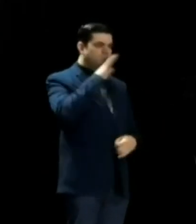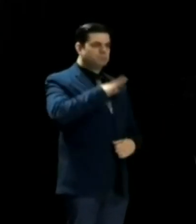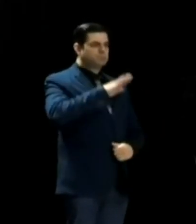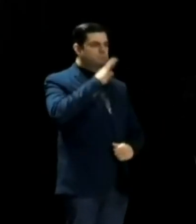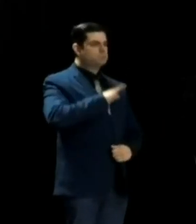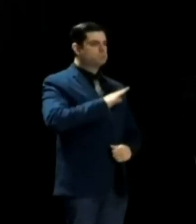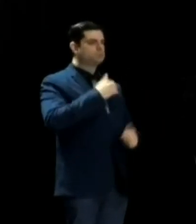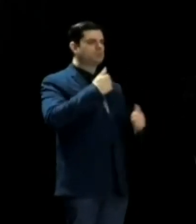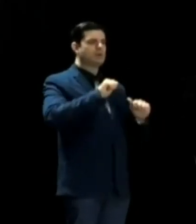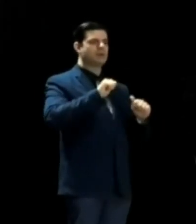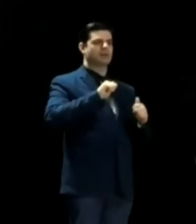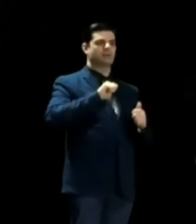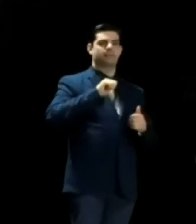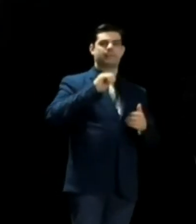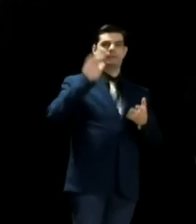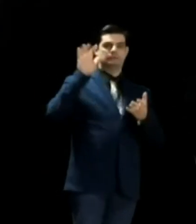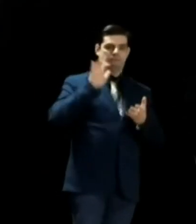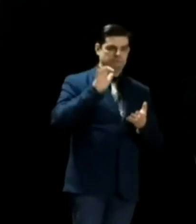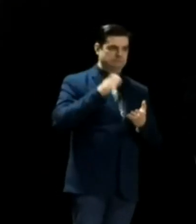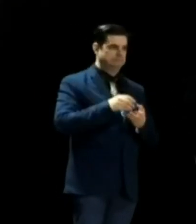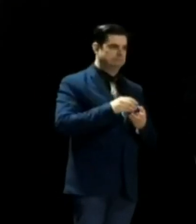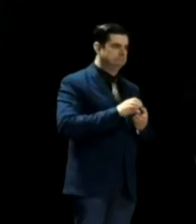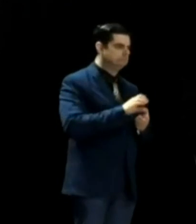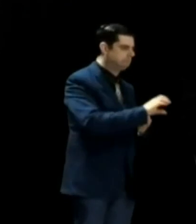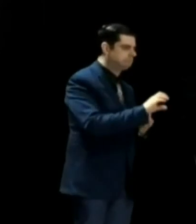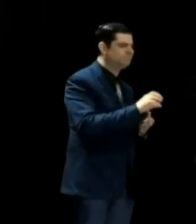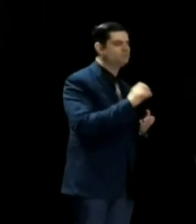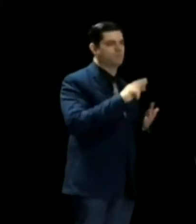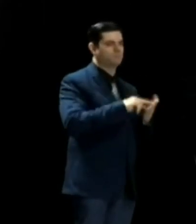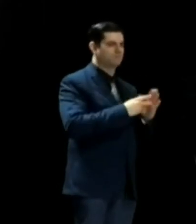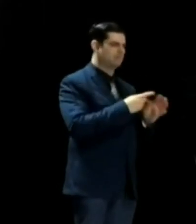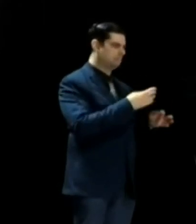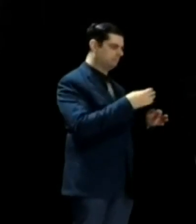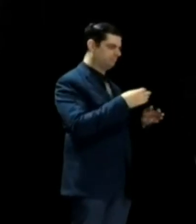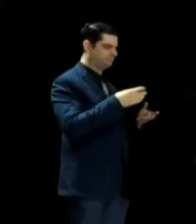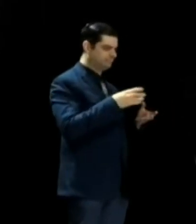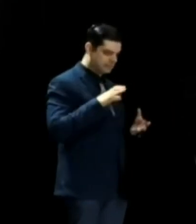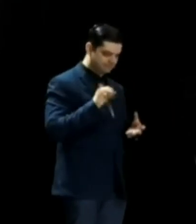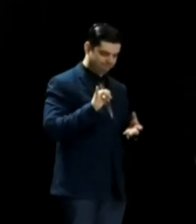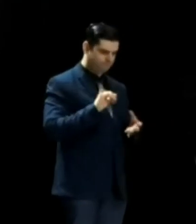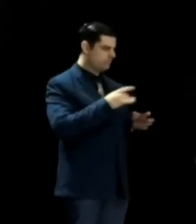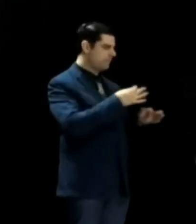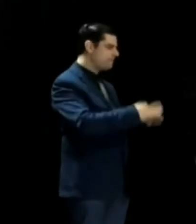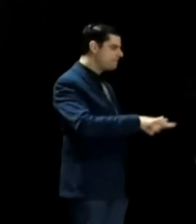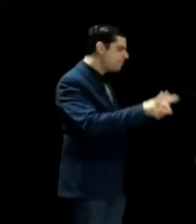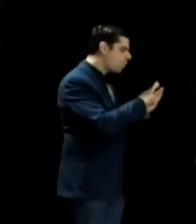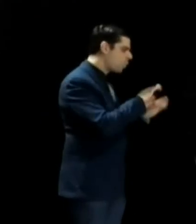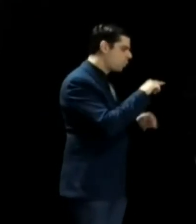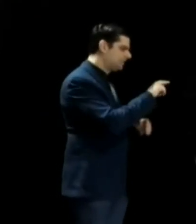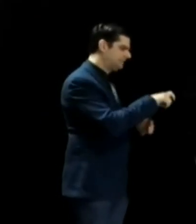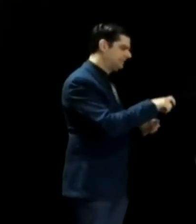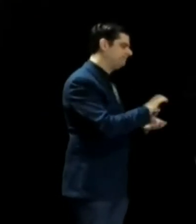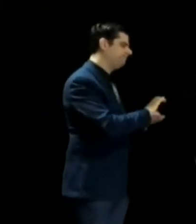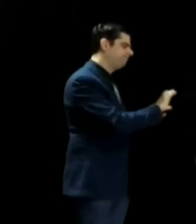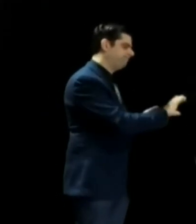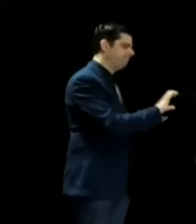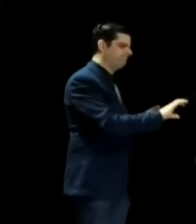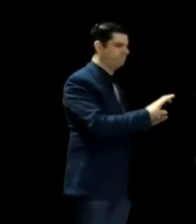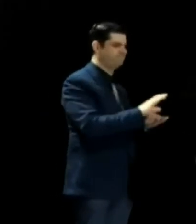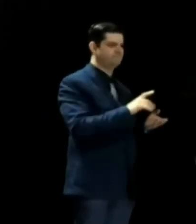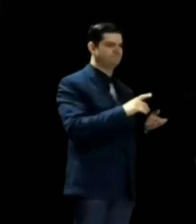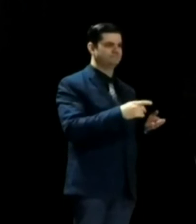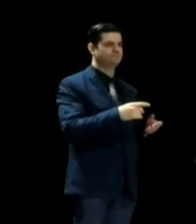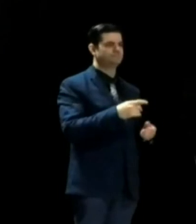are doing in the nursing homes and first responders, and then we have grocery stores now wanting it. We have people wanting